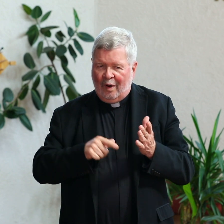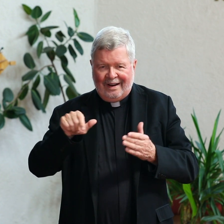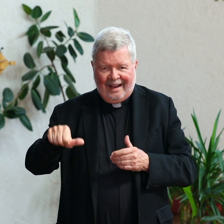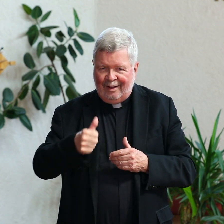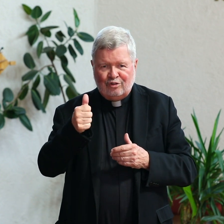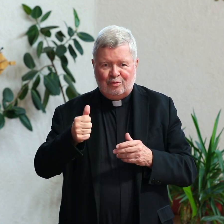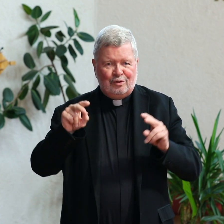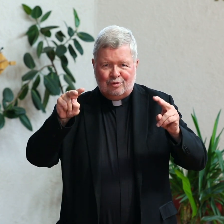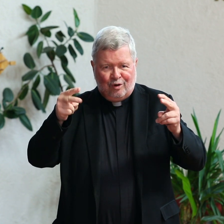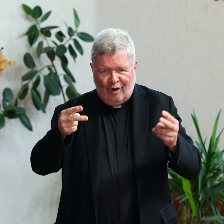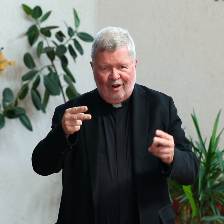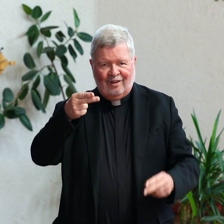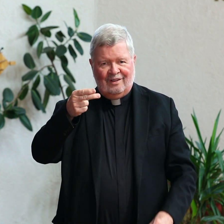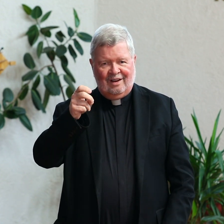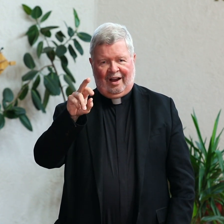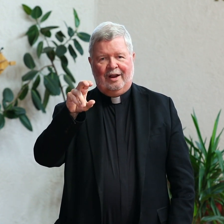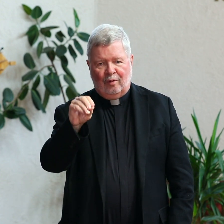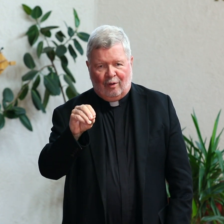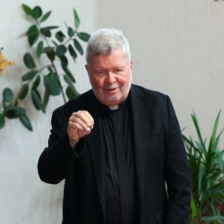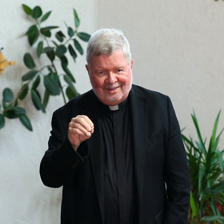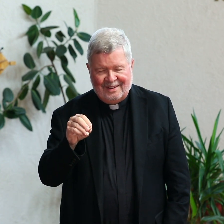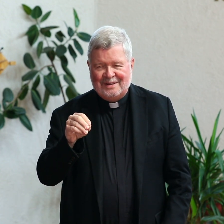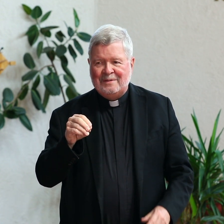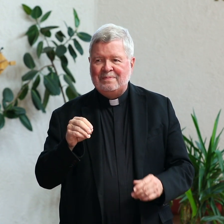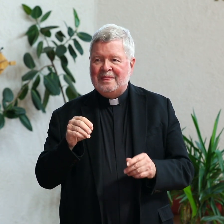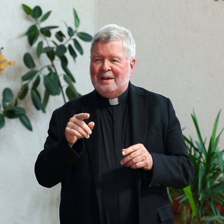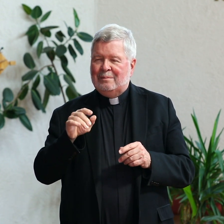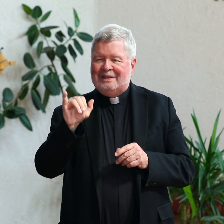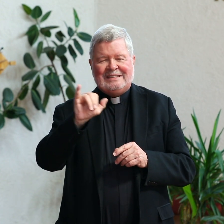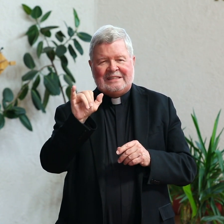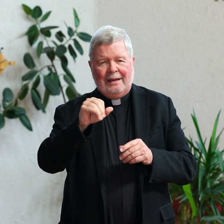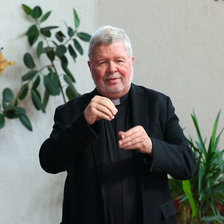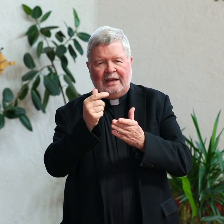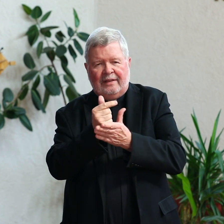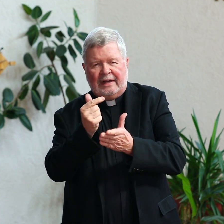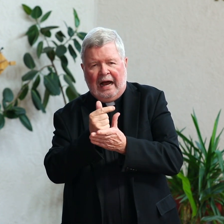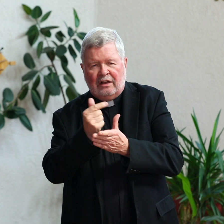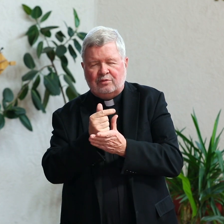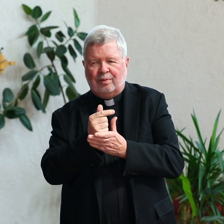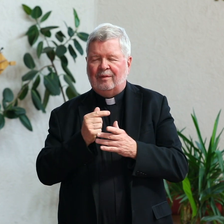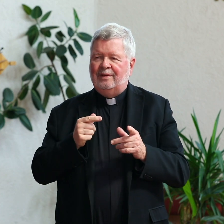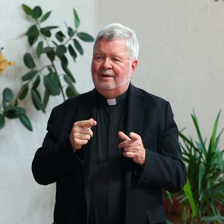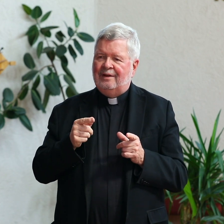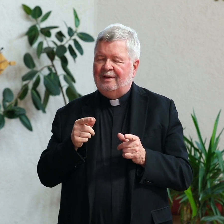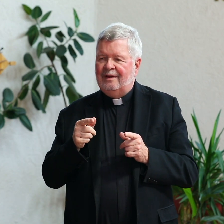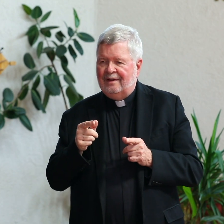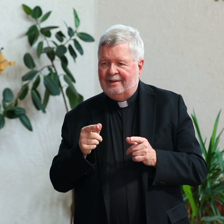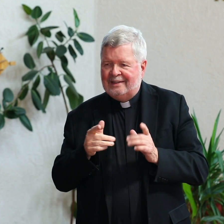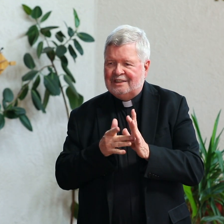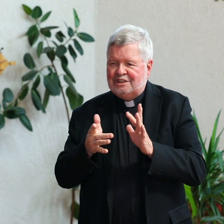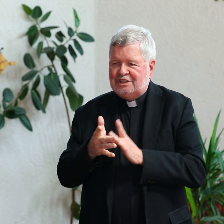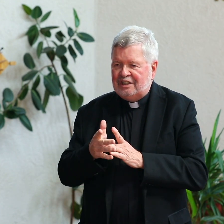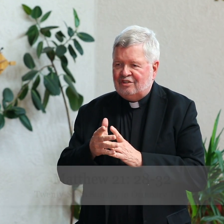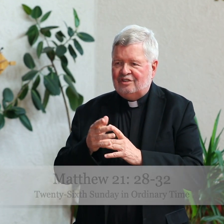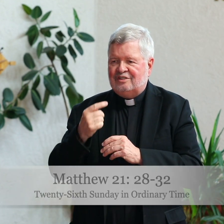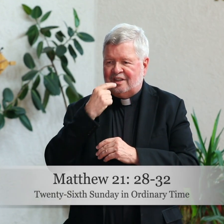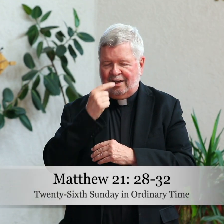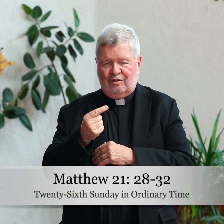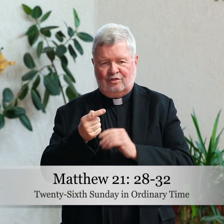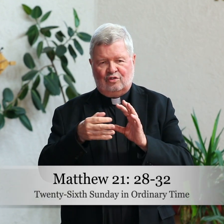What else would you call a hero? But it's the same thing in the gospel. Jesus tells the